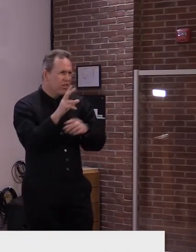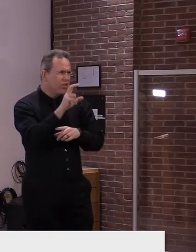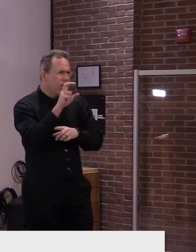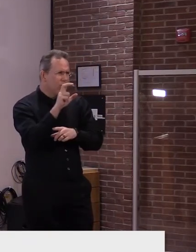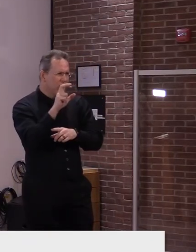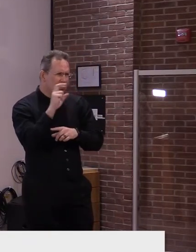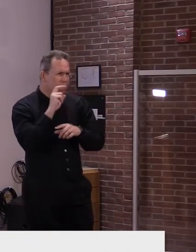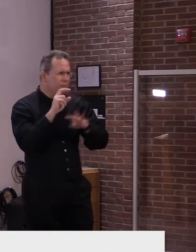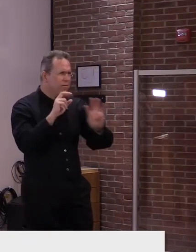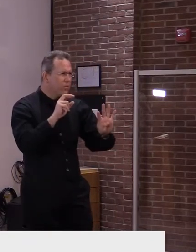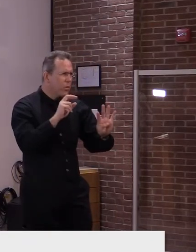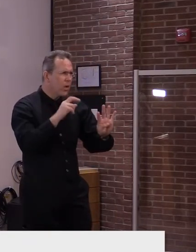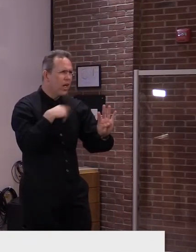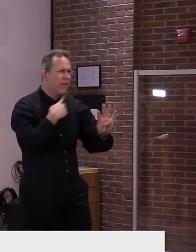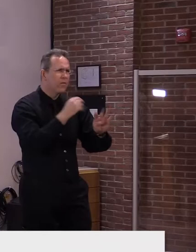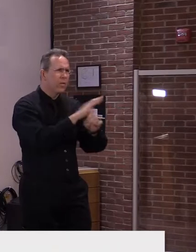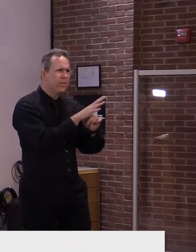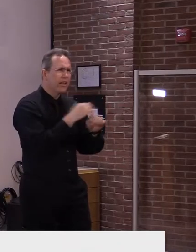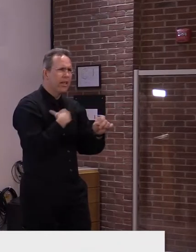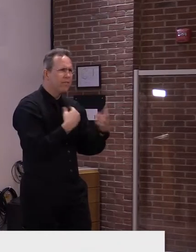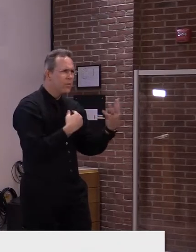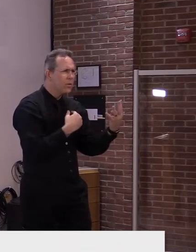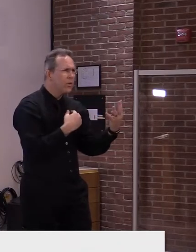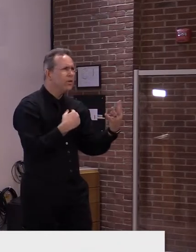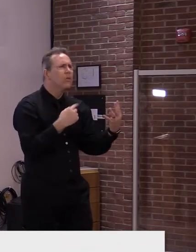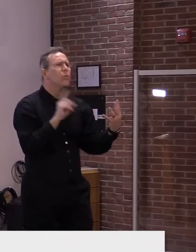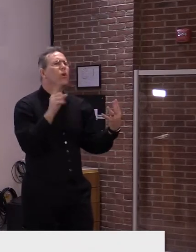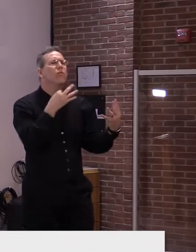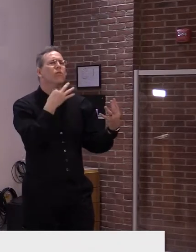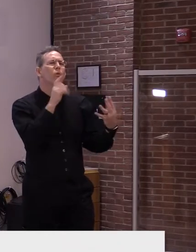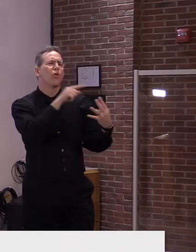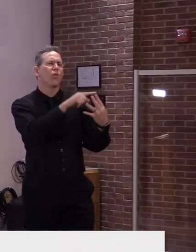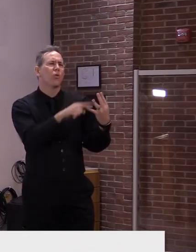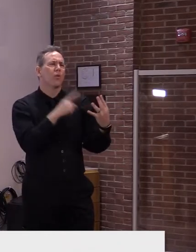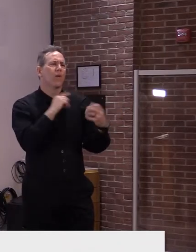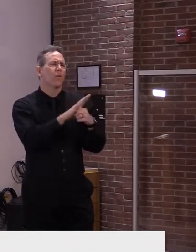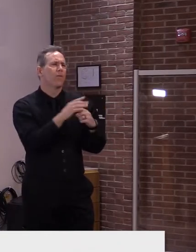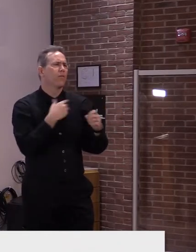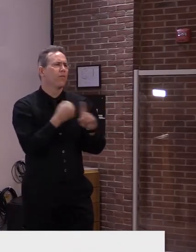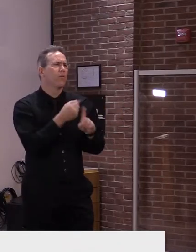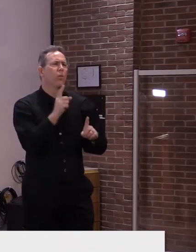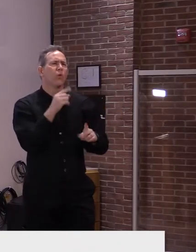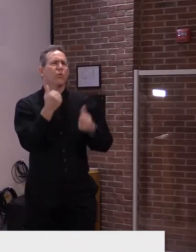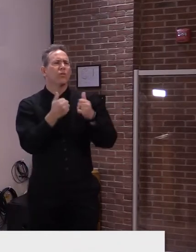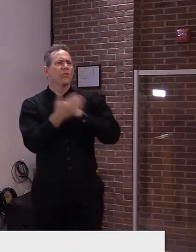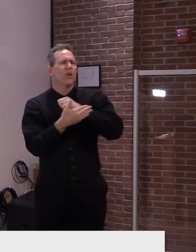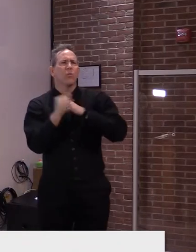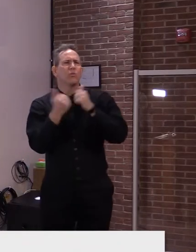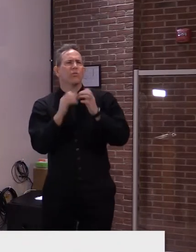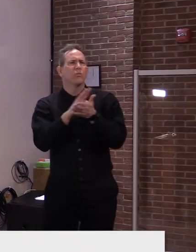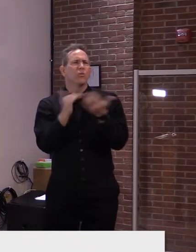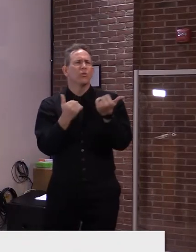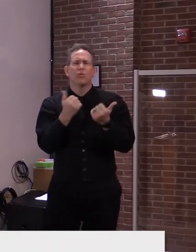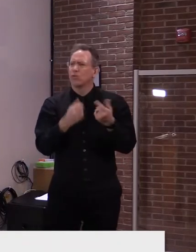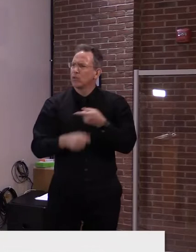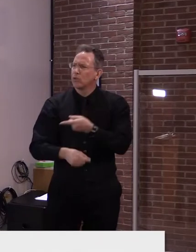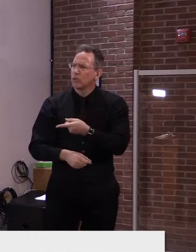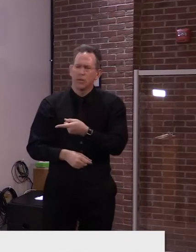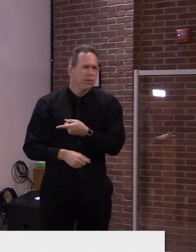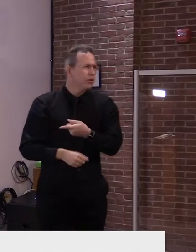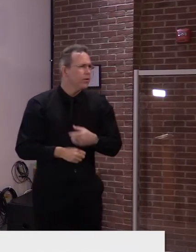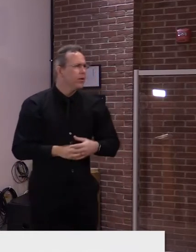will be alerting their communities about positive cases. I don't have that data. I would have to get back to you on